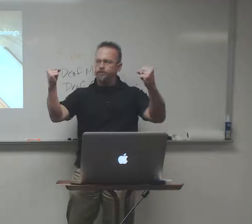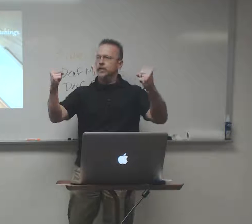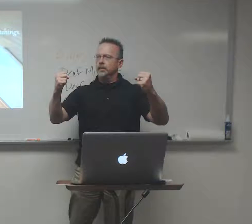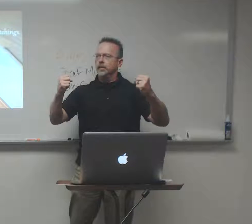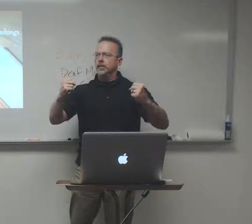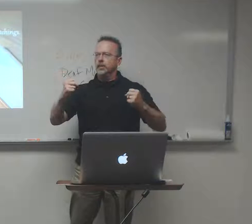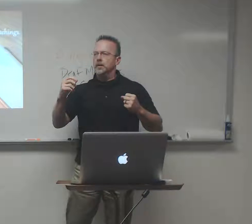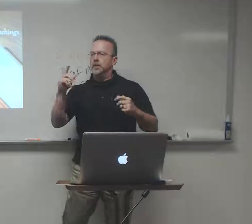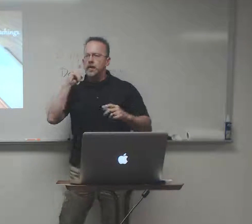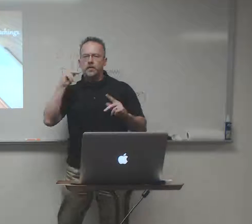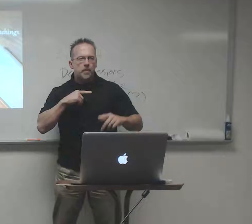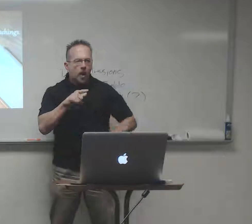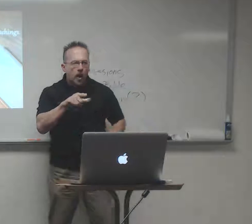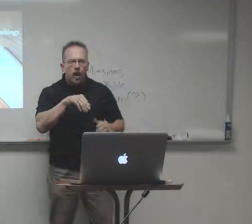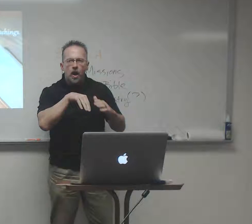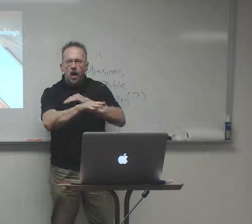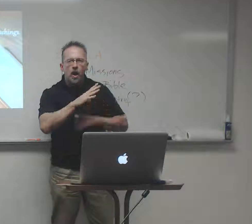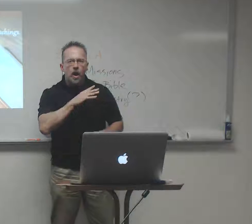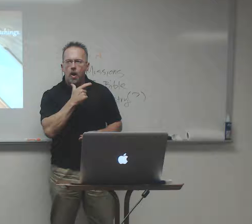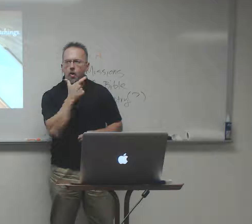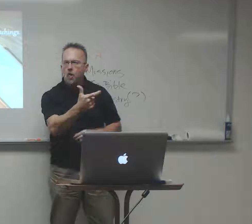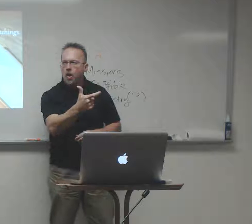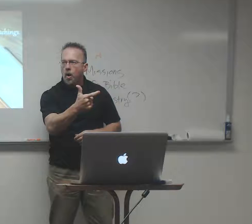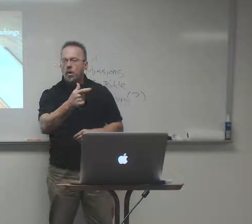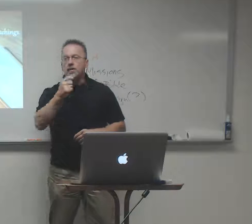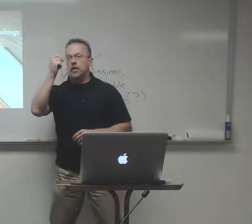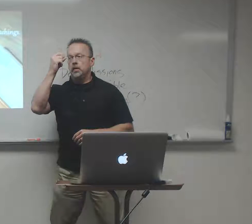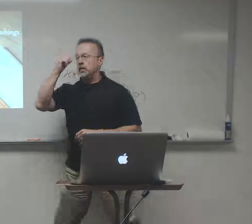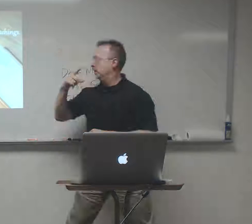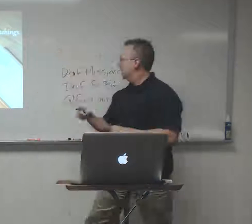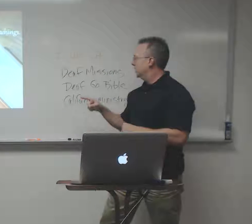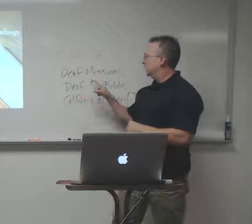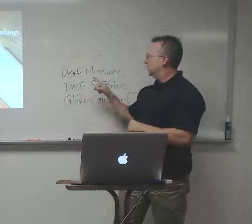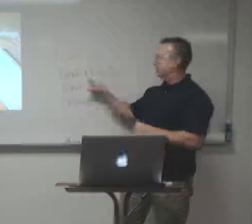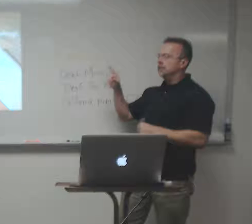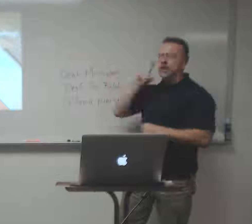lot of resources, and I would sign deaf people would look. Wow, that's amazing.